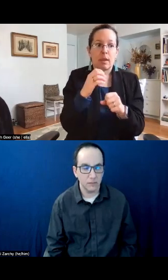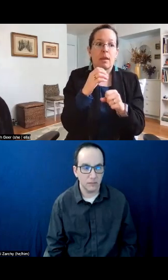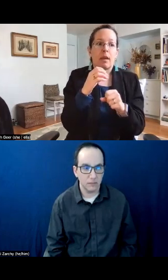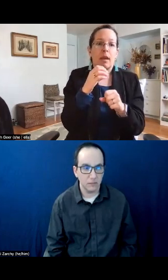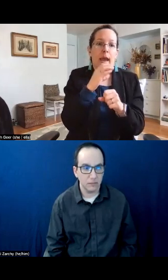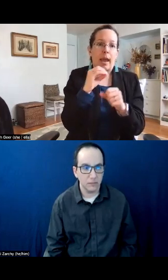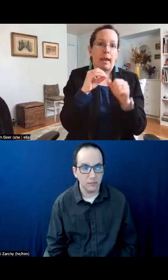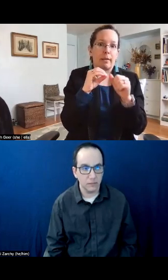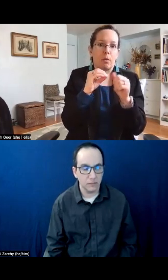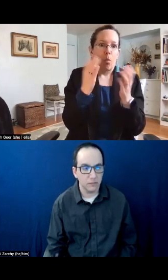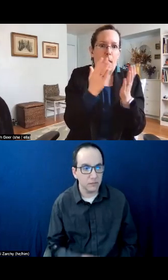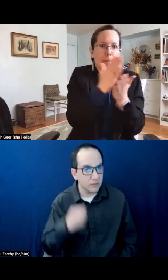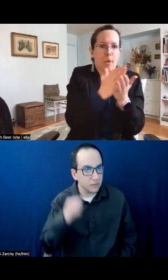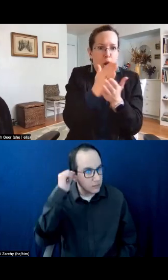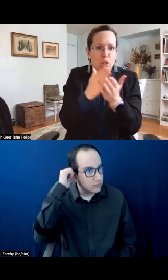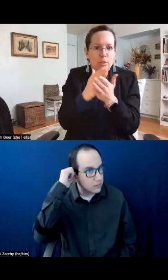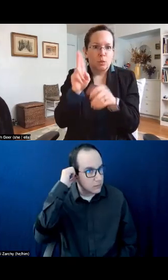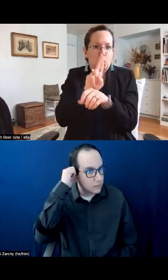words are formed